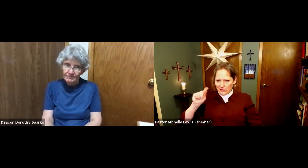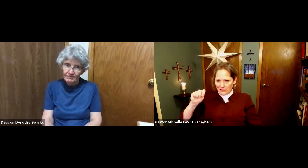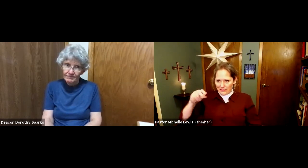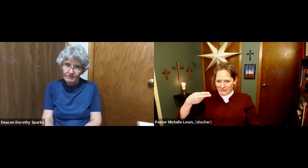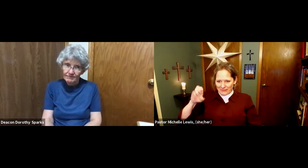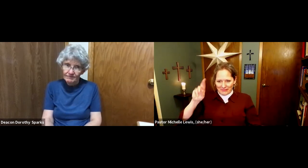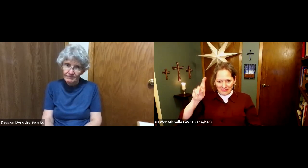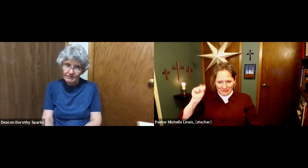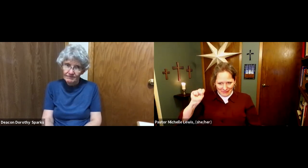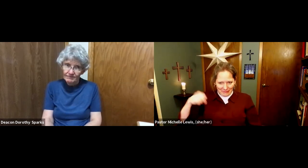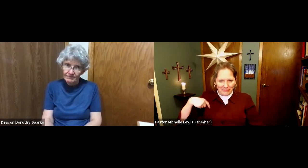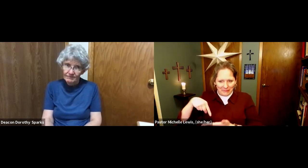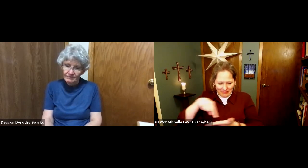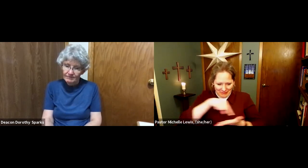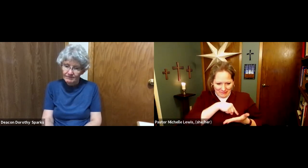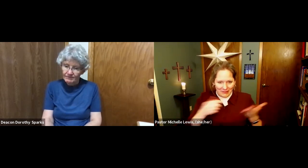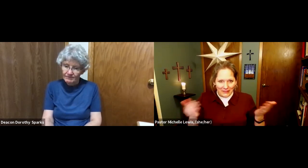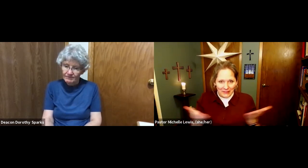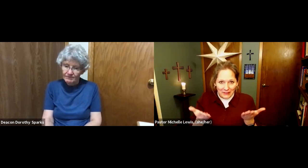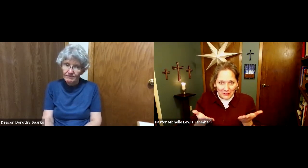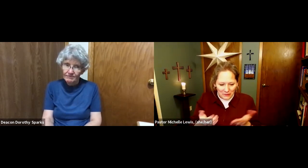God gathers us together.